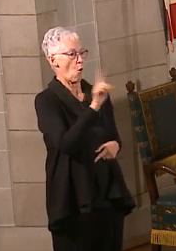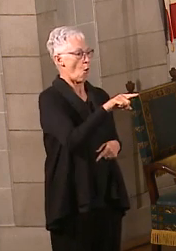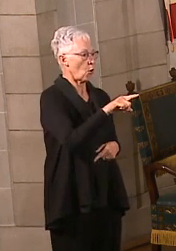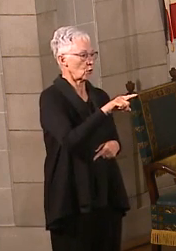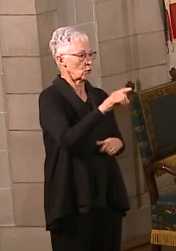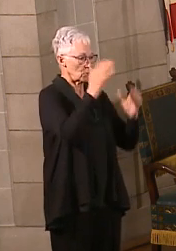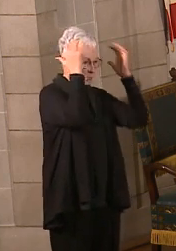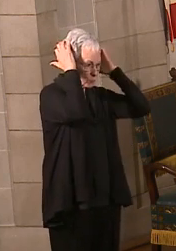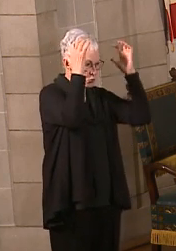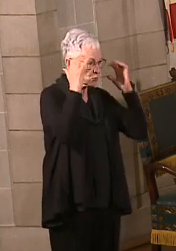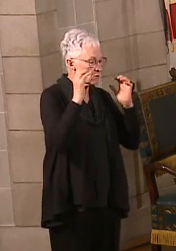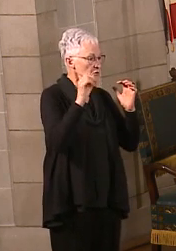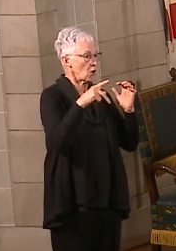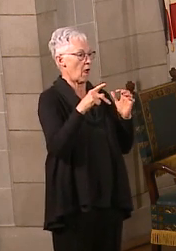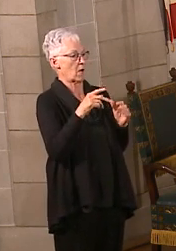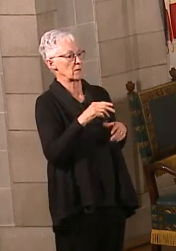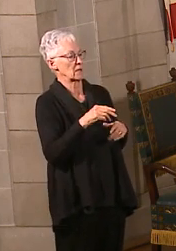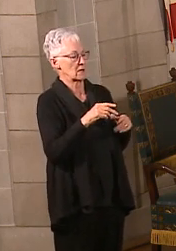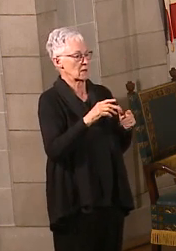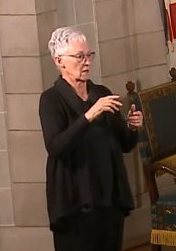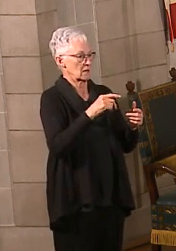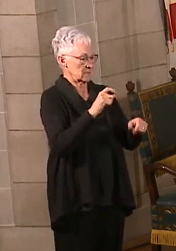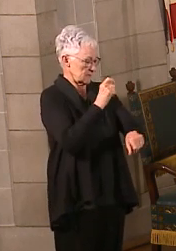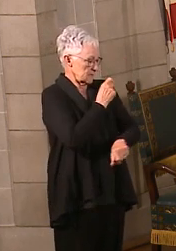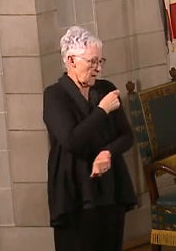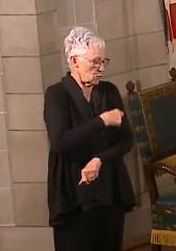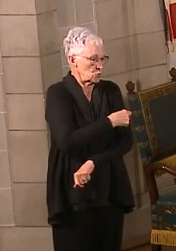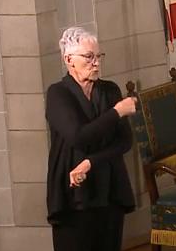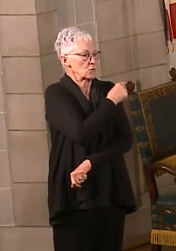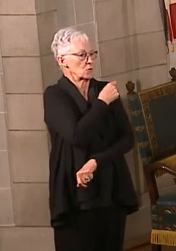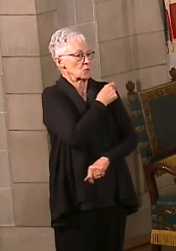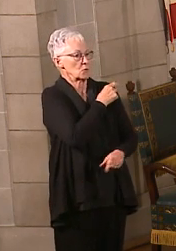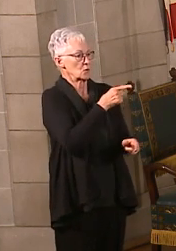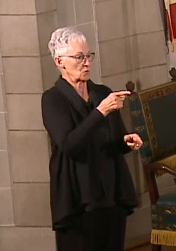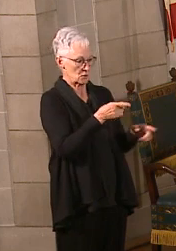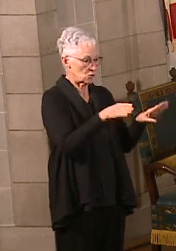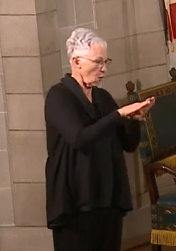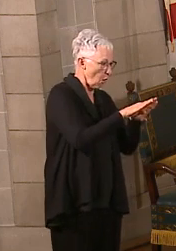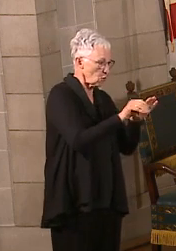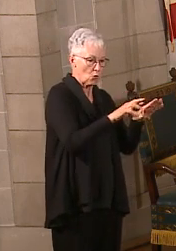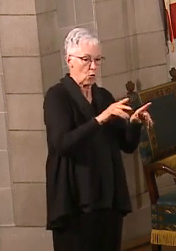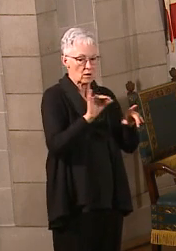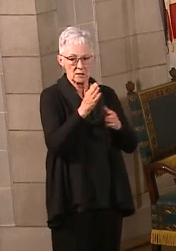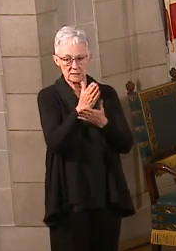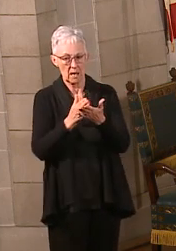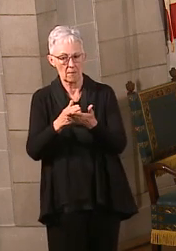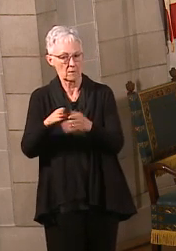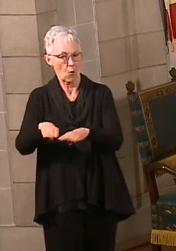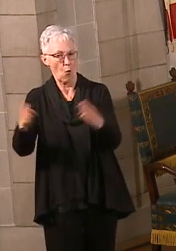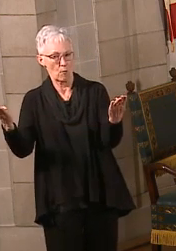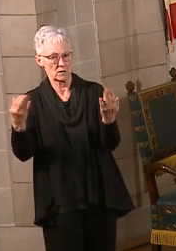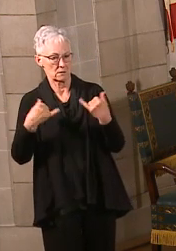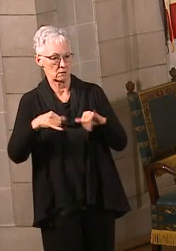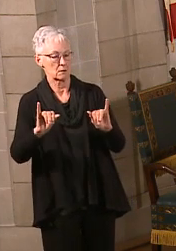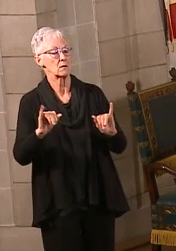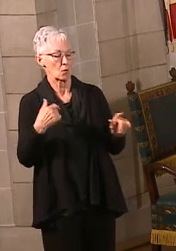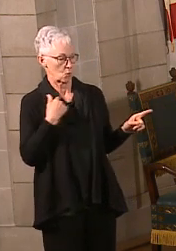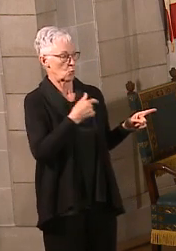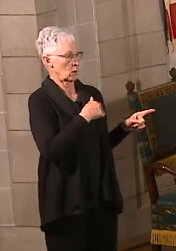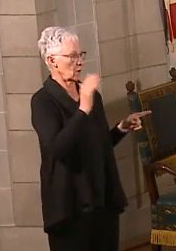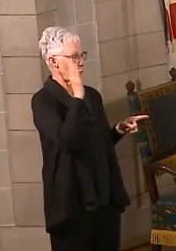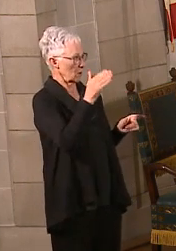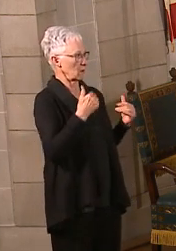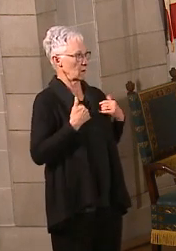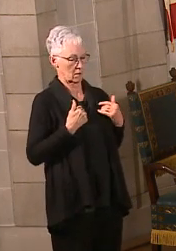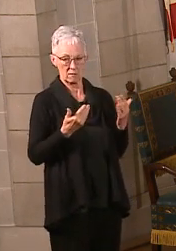tattoo parlors and massage therapy. We will be updating our DHM statewide that will cover those same sort of things. So that means that